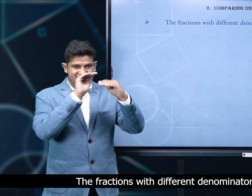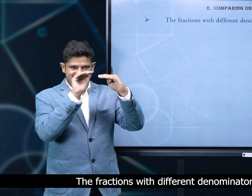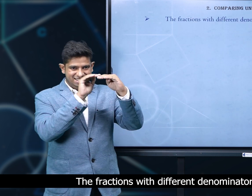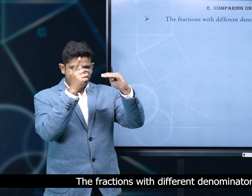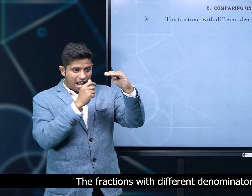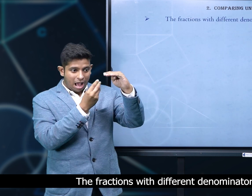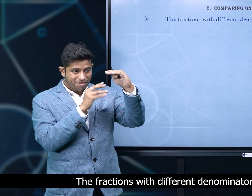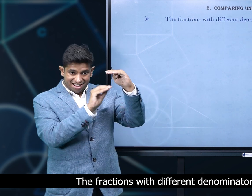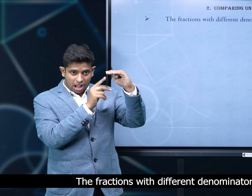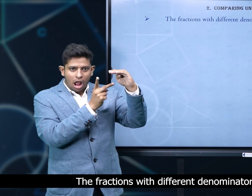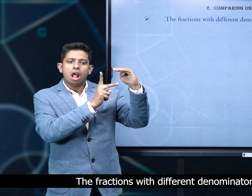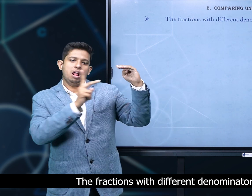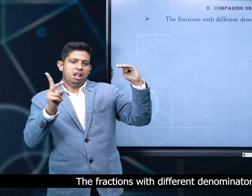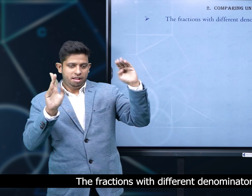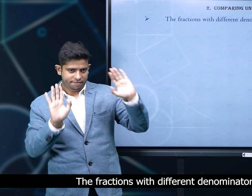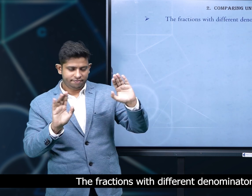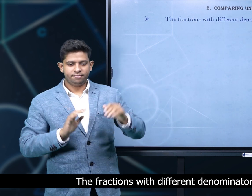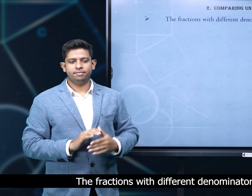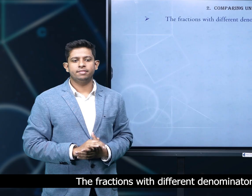Fractions with different denominators are unlike fraction.